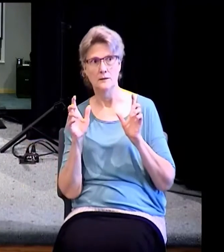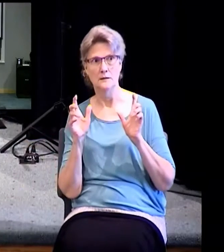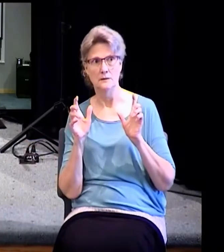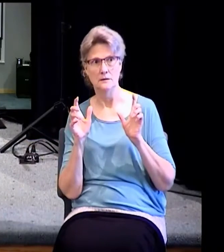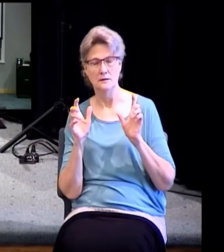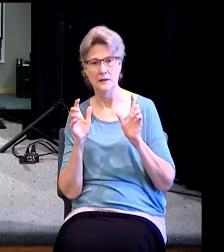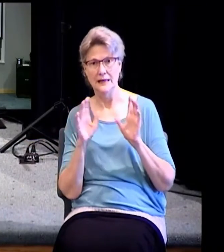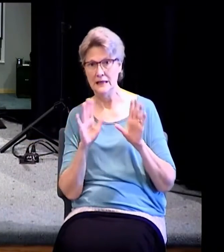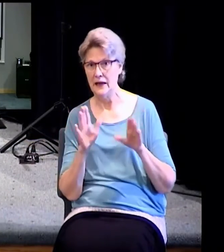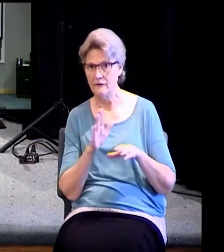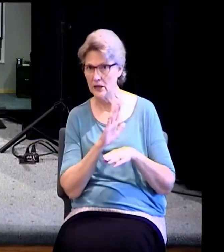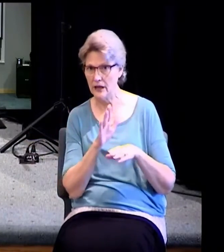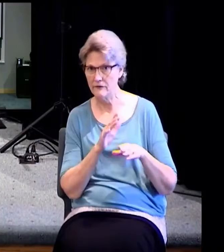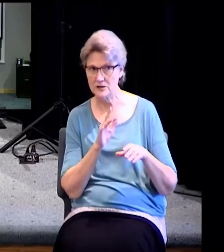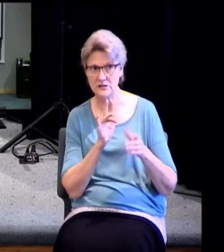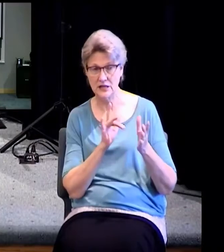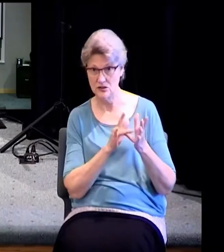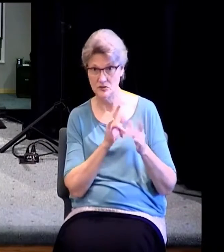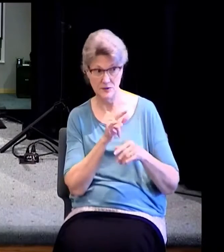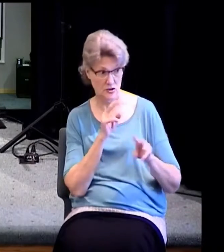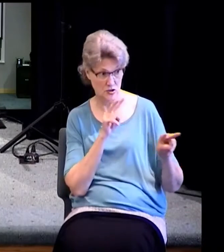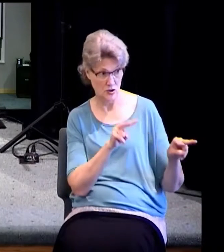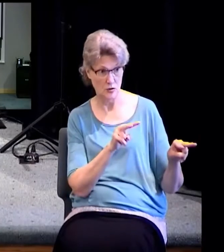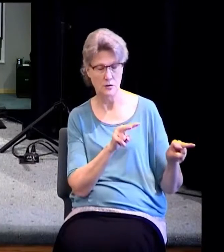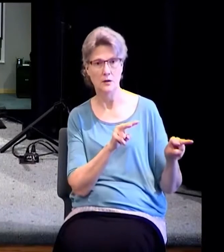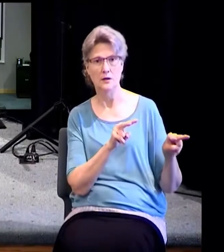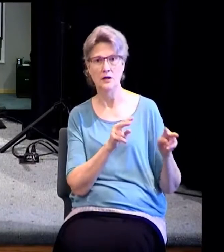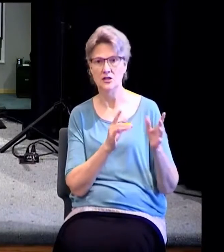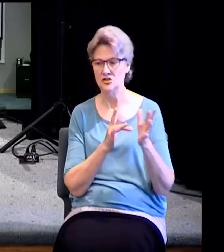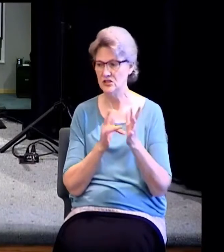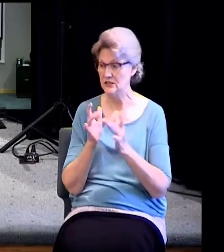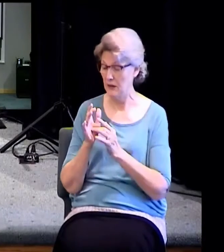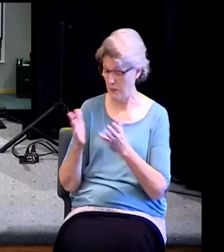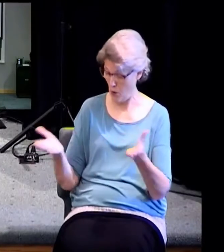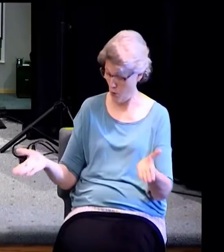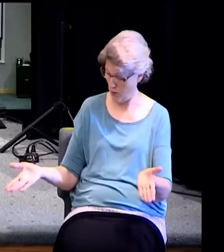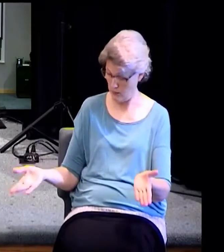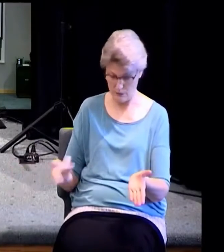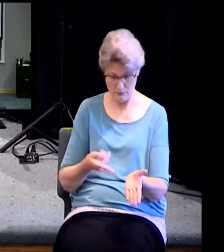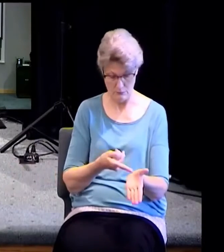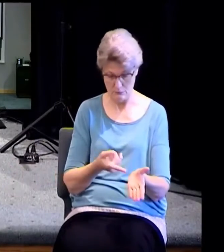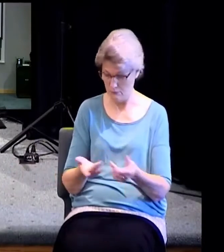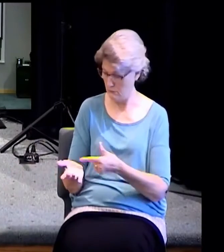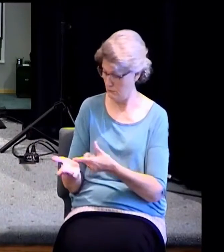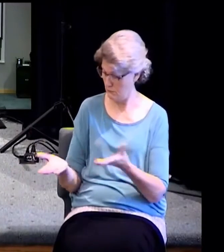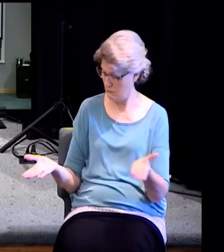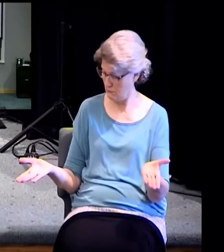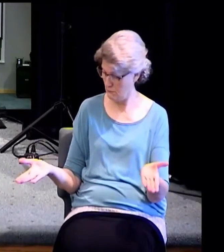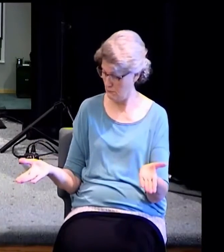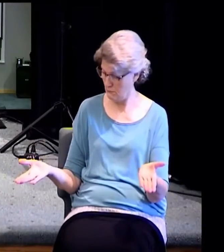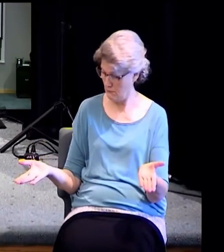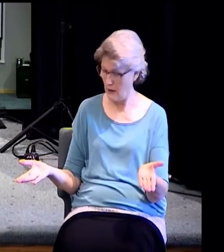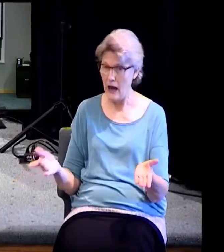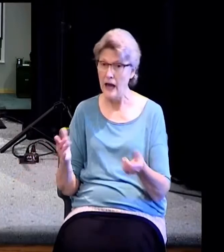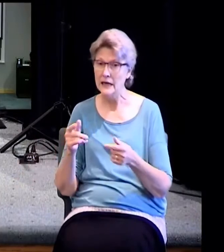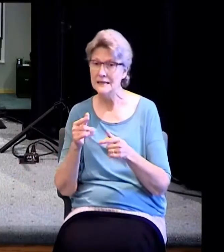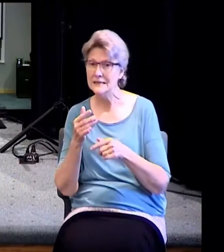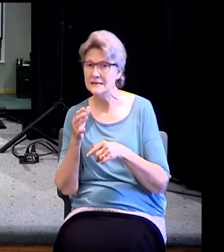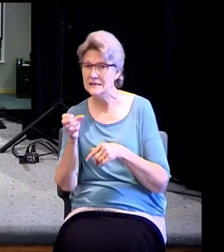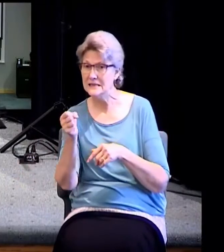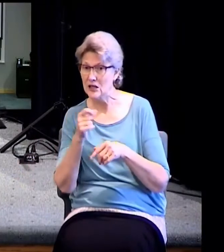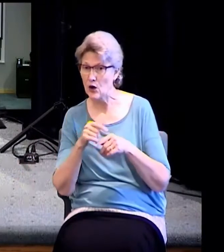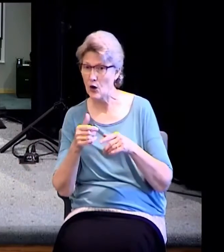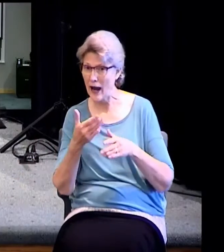never touched him. He just looked. And when Jesus said, "Behold my hand and reach thither thy hand and thrust it into my side and be